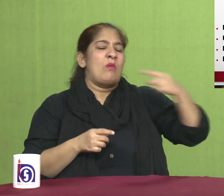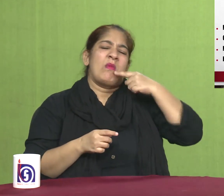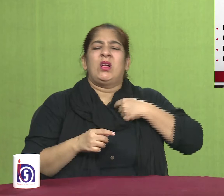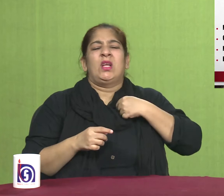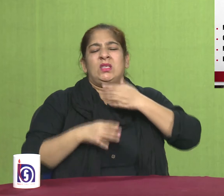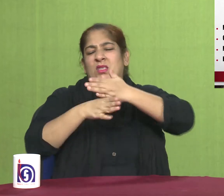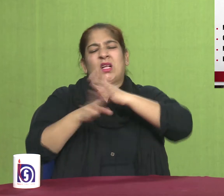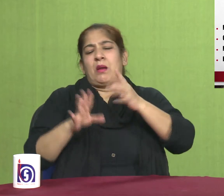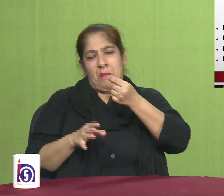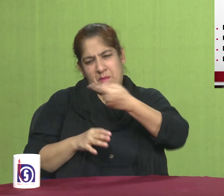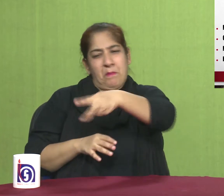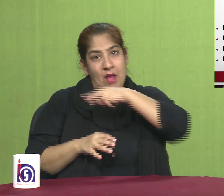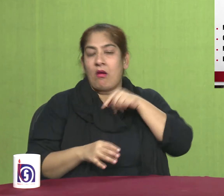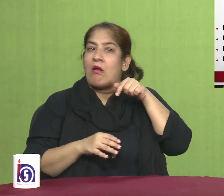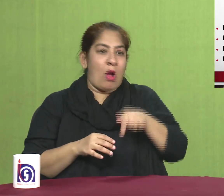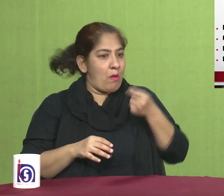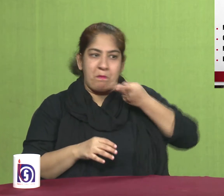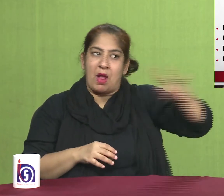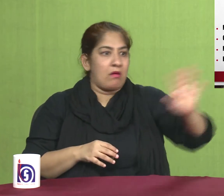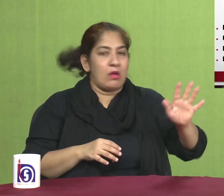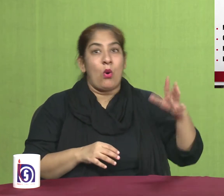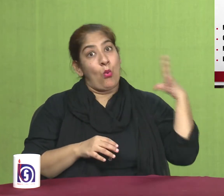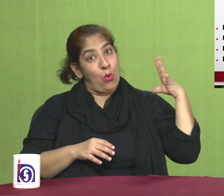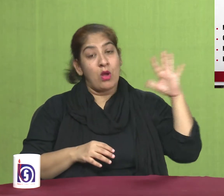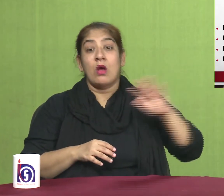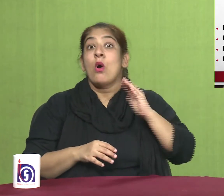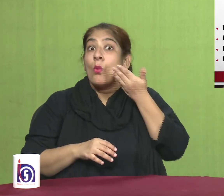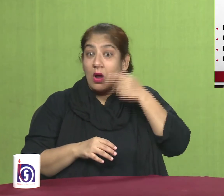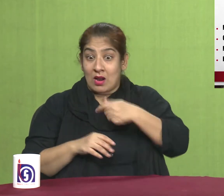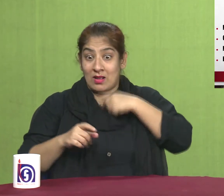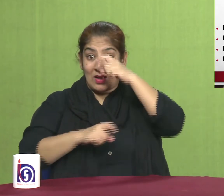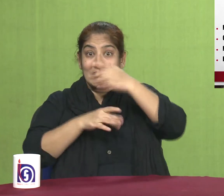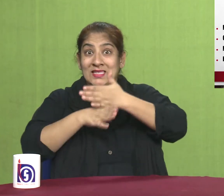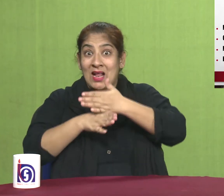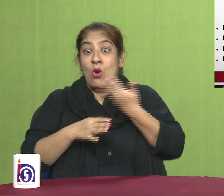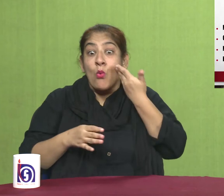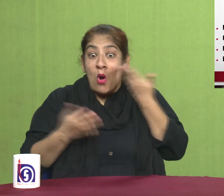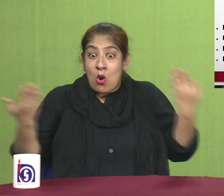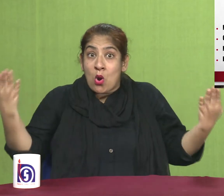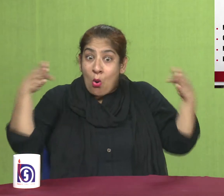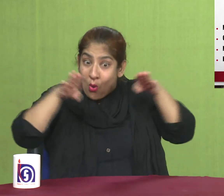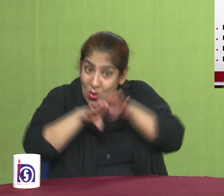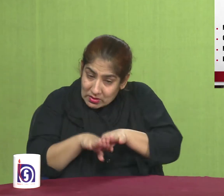and only repay of the closing of businesses.